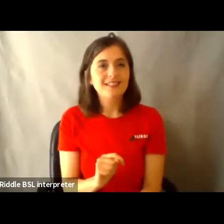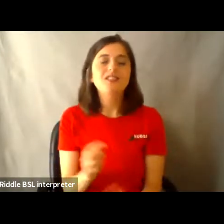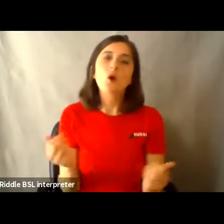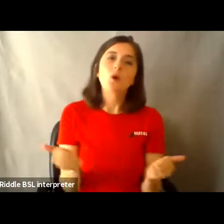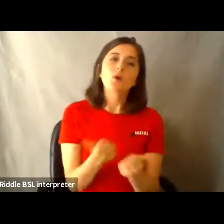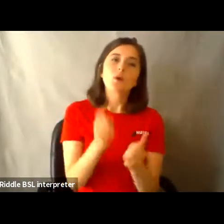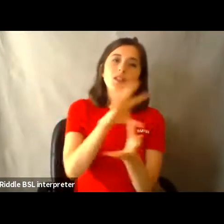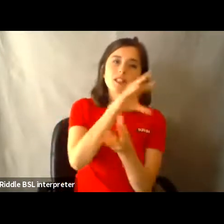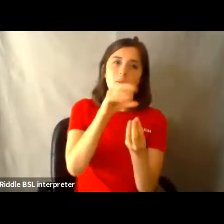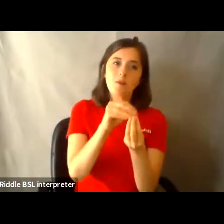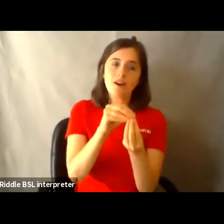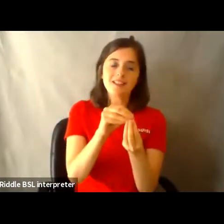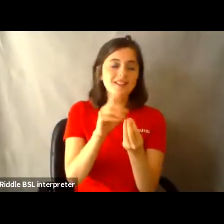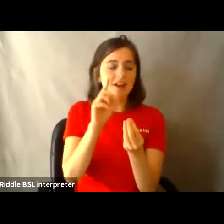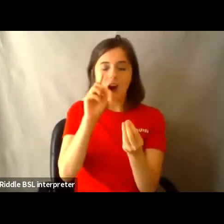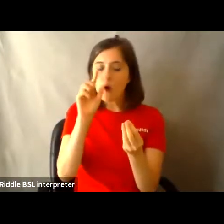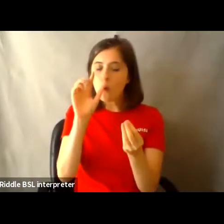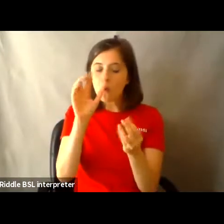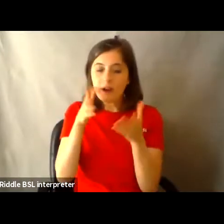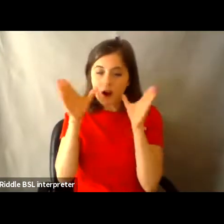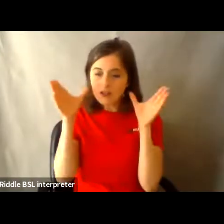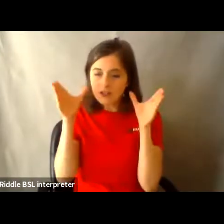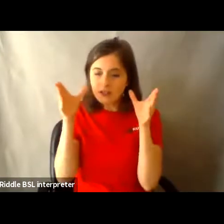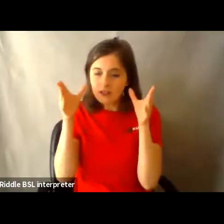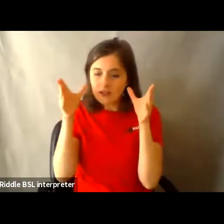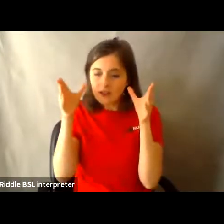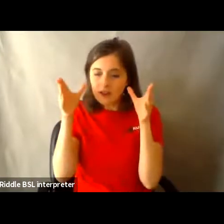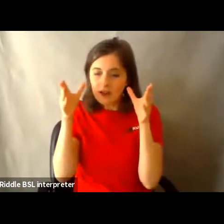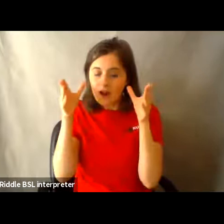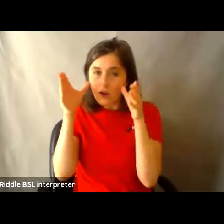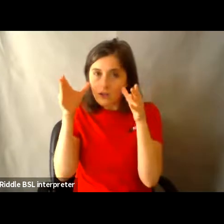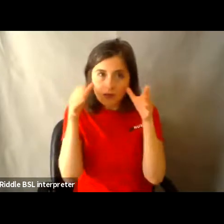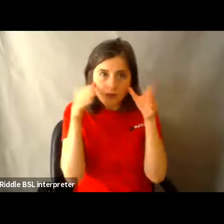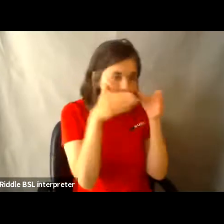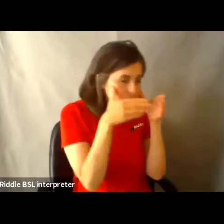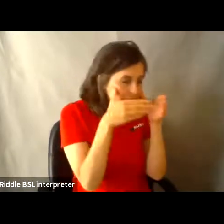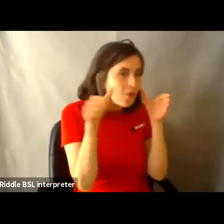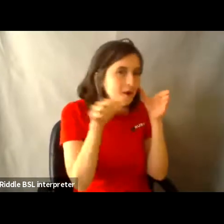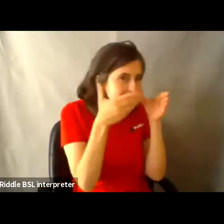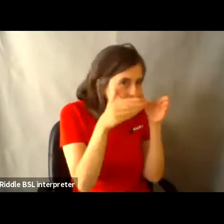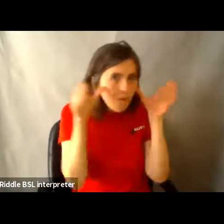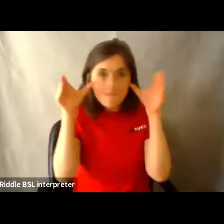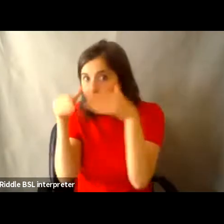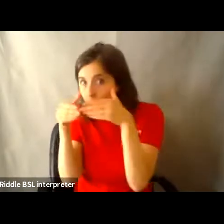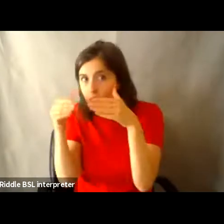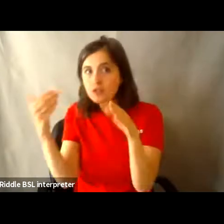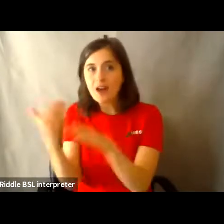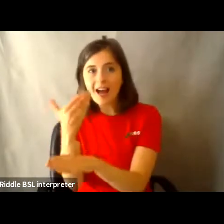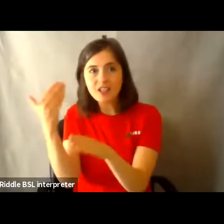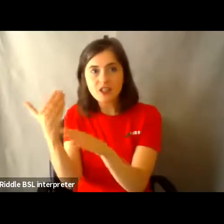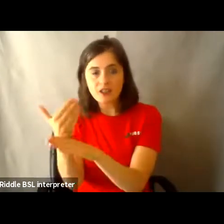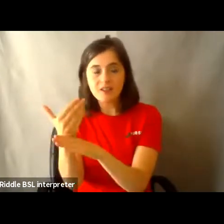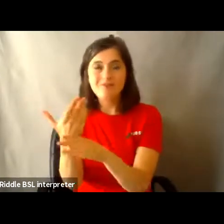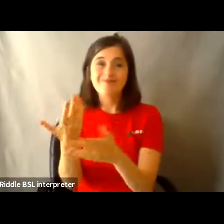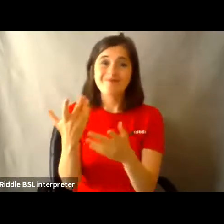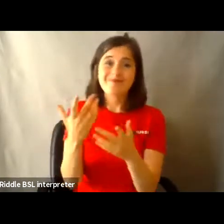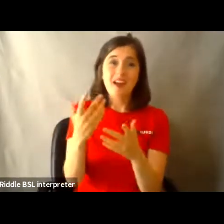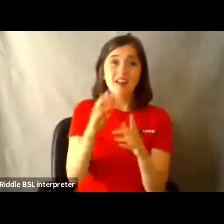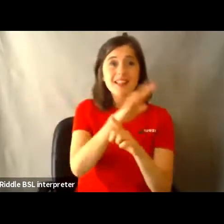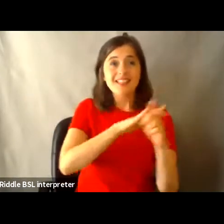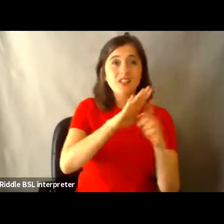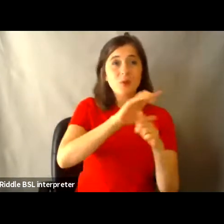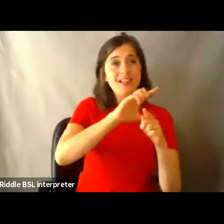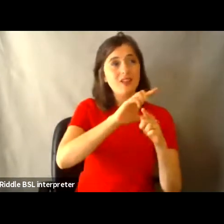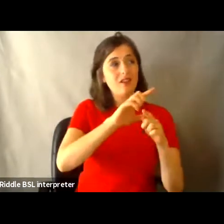not lose focus on activity. The situation facing disabled people globally at the moment with the